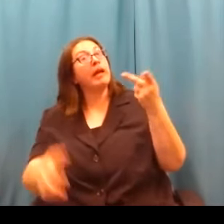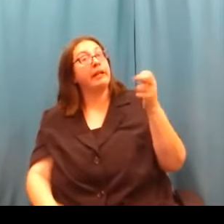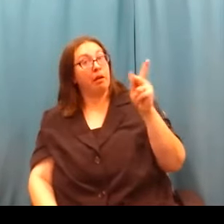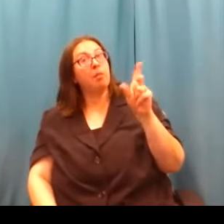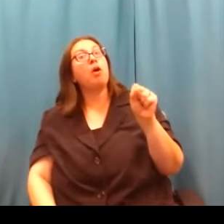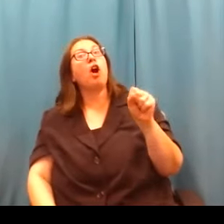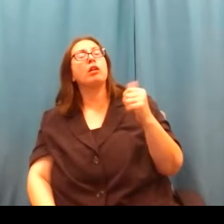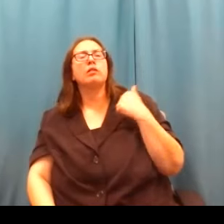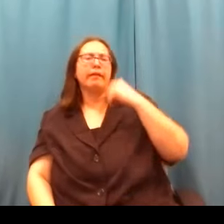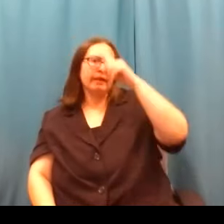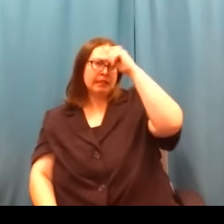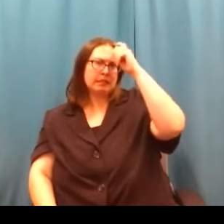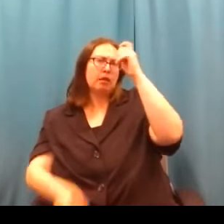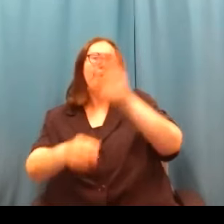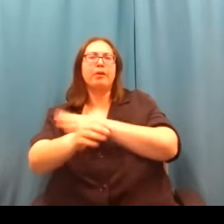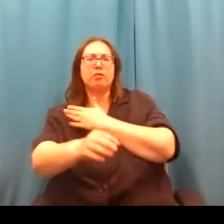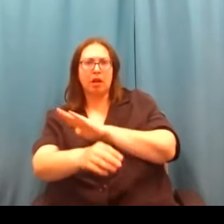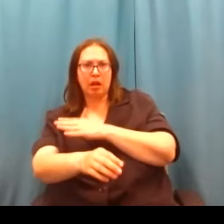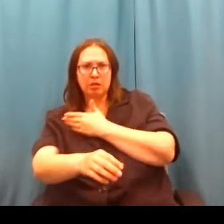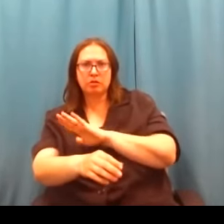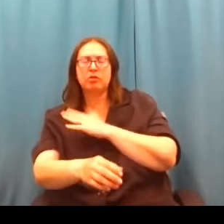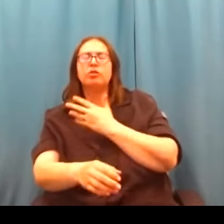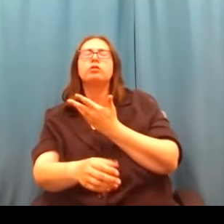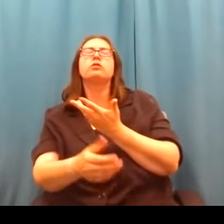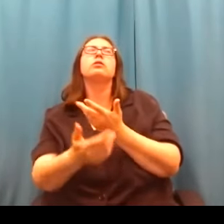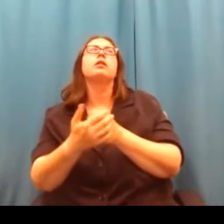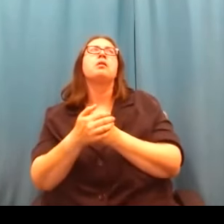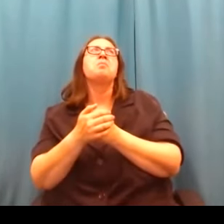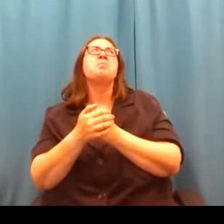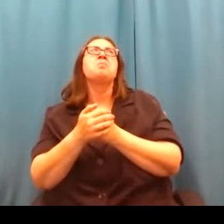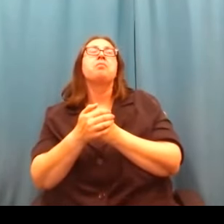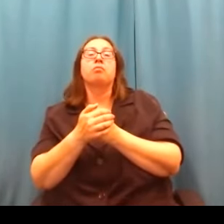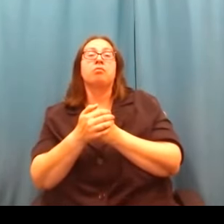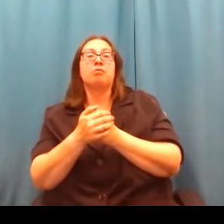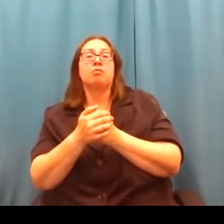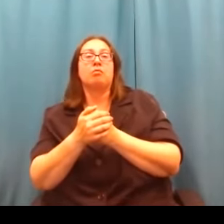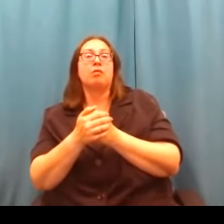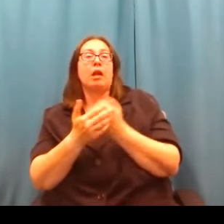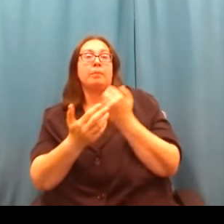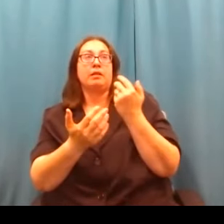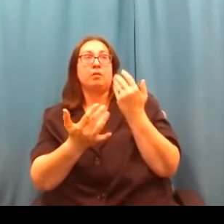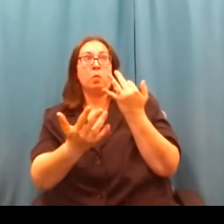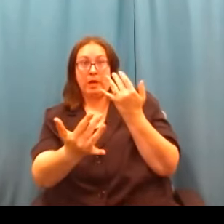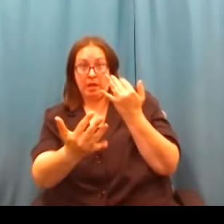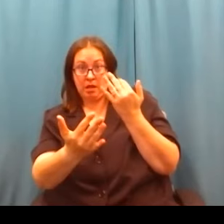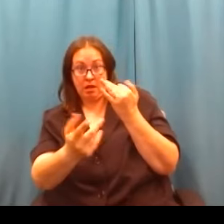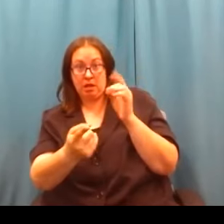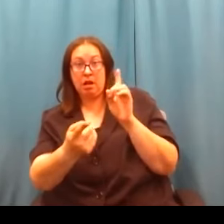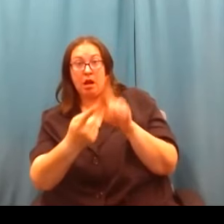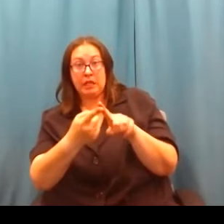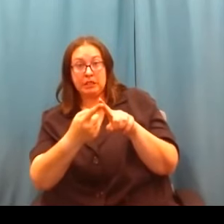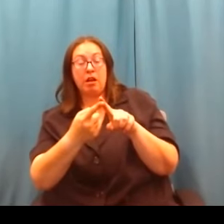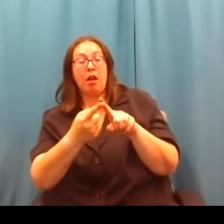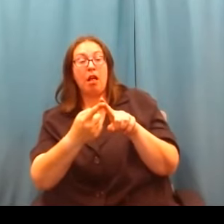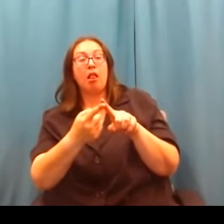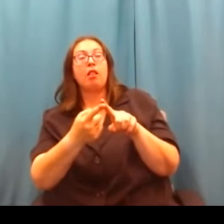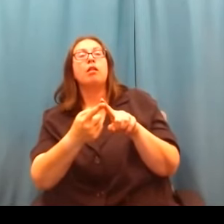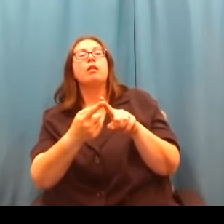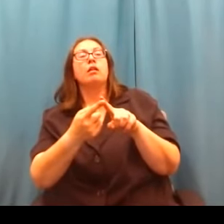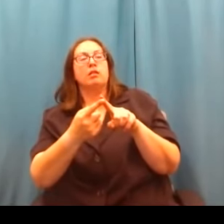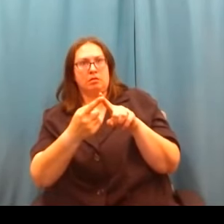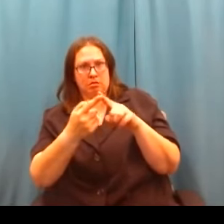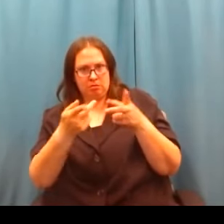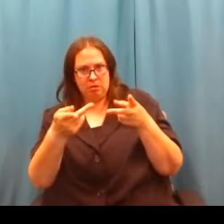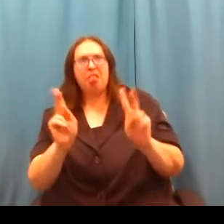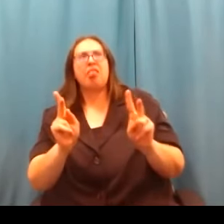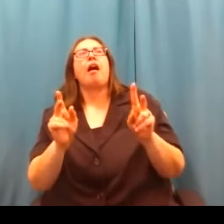have summer concerts. You're going to have to wait until we're able to lift that social gathering. And then even then, you're